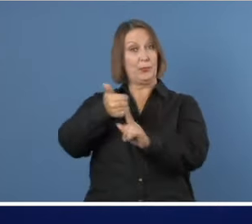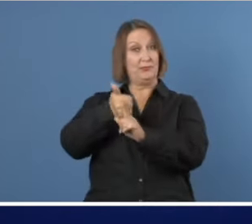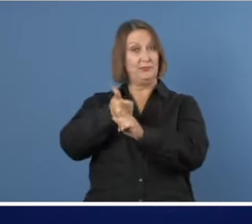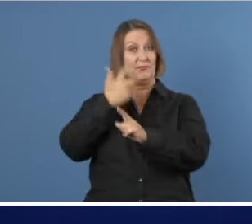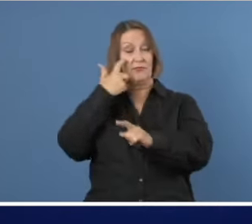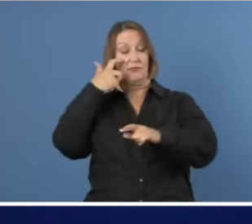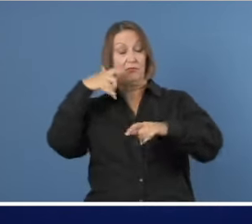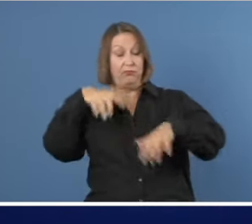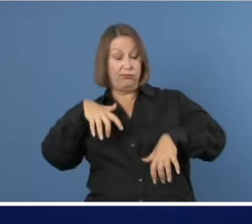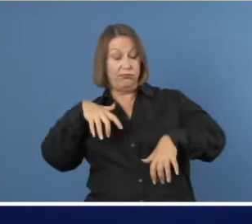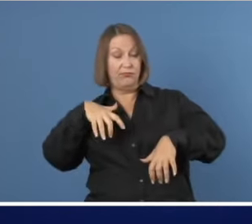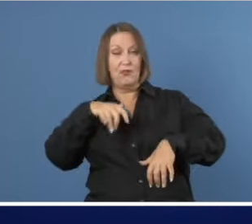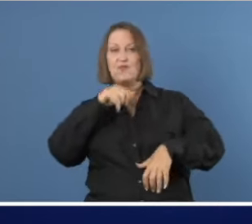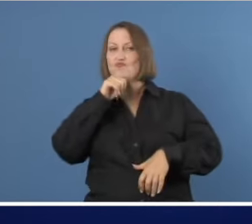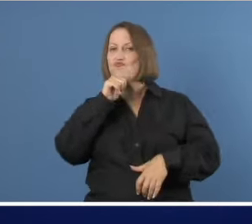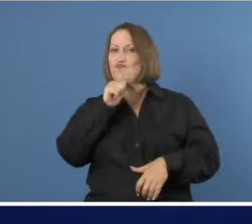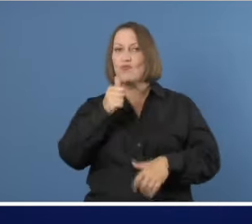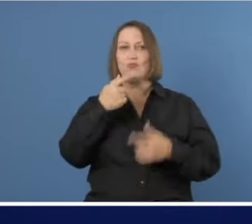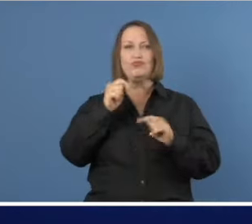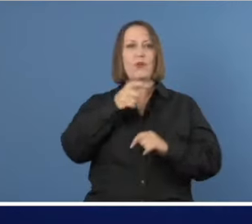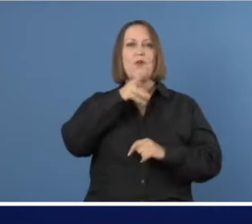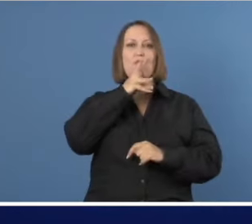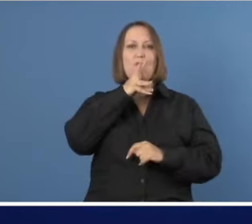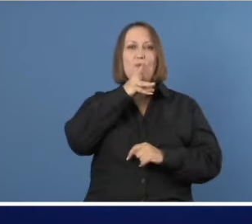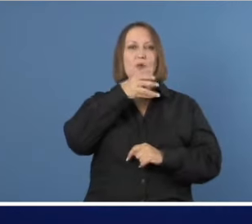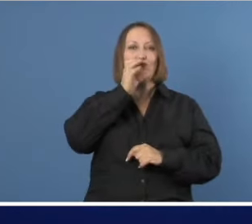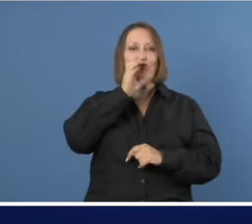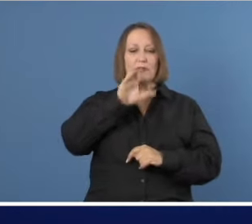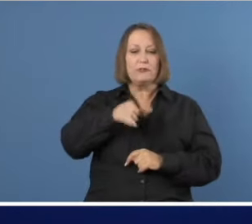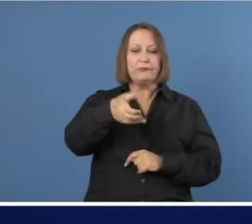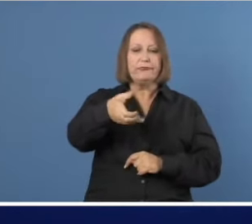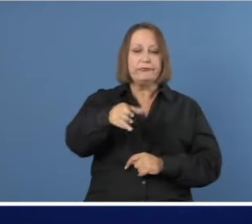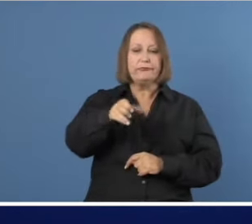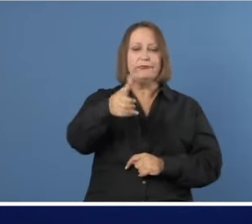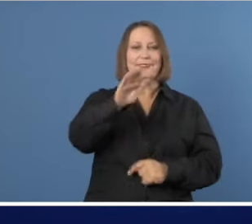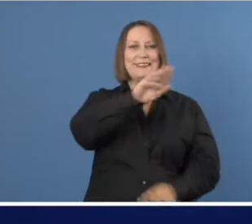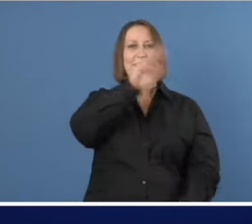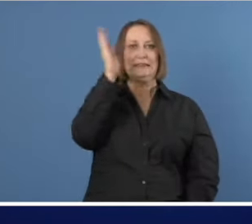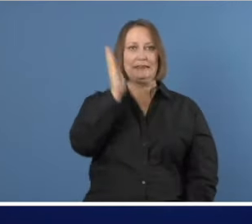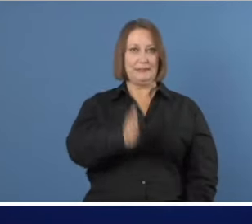Never try to feed liquids to an unconscious person.